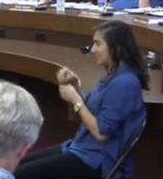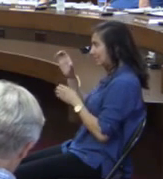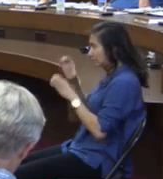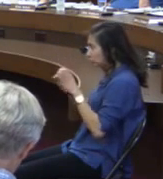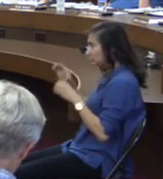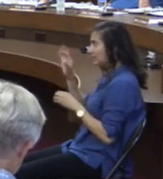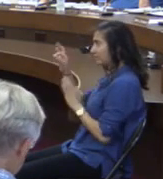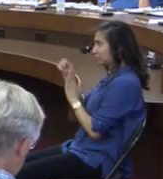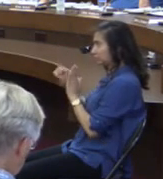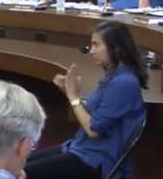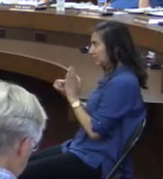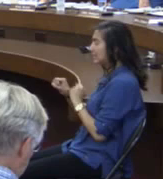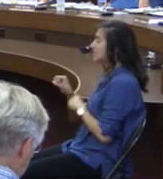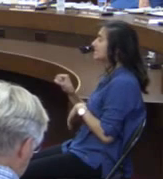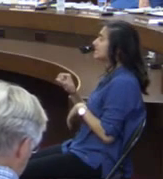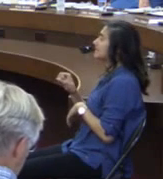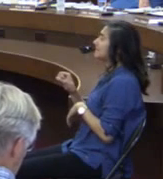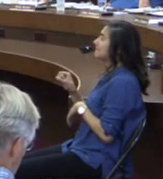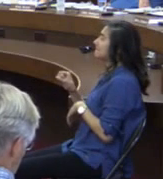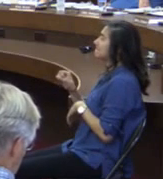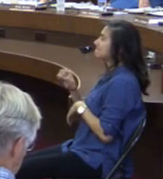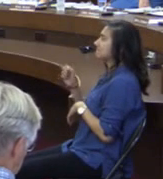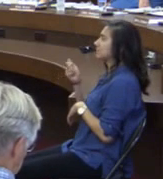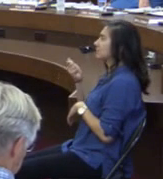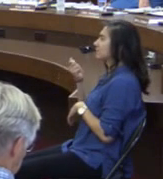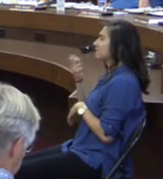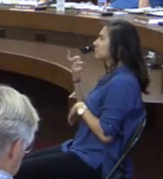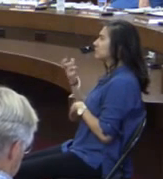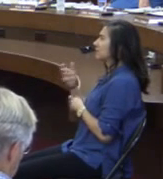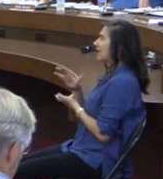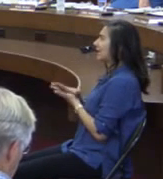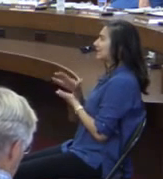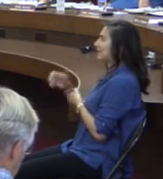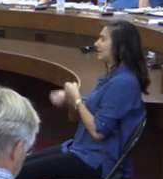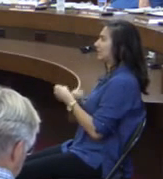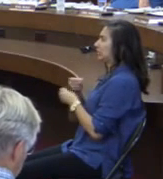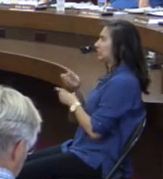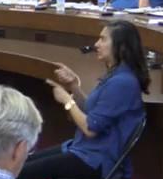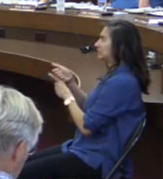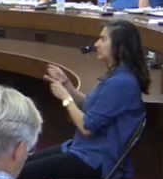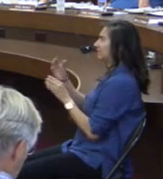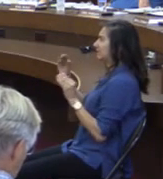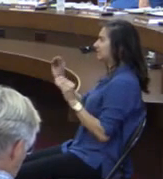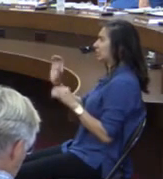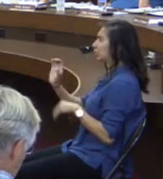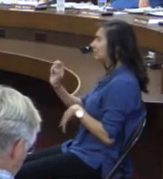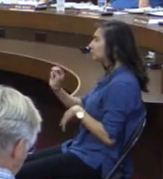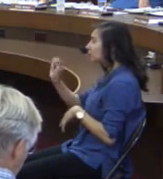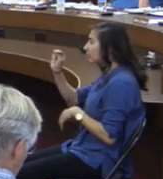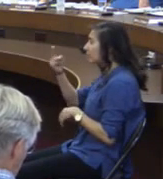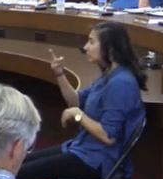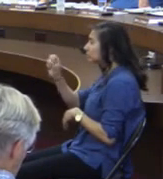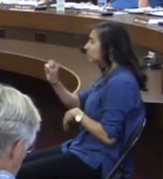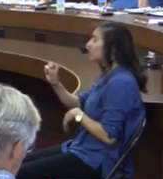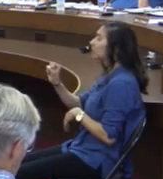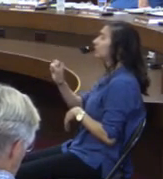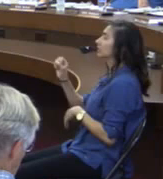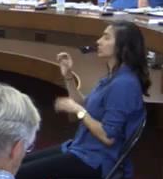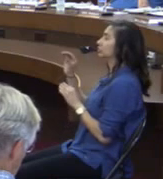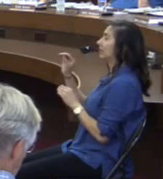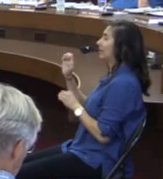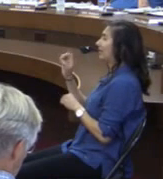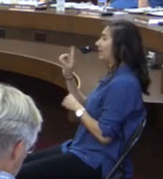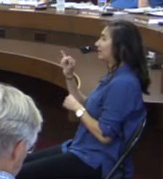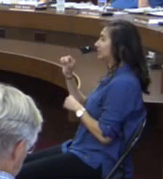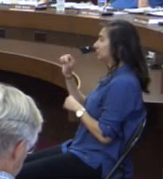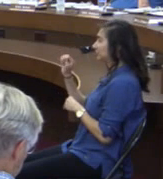at Fresno State University. Over the past couple of academic years, he has taught at Clovis North High School, he has taught at Edison High